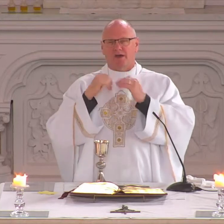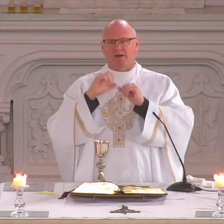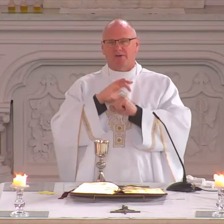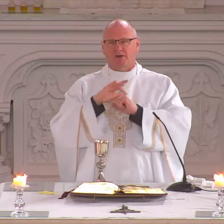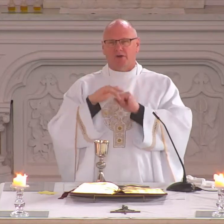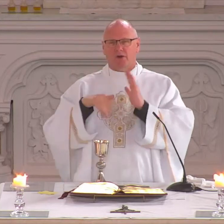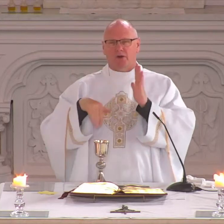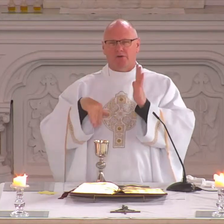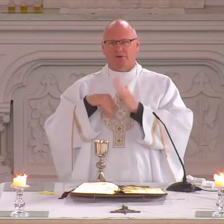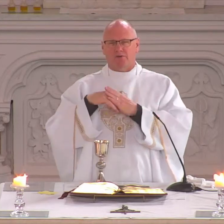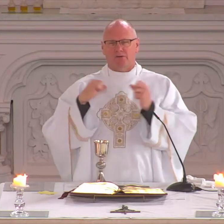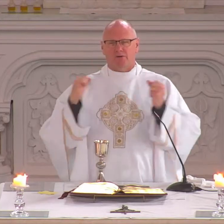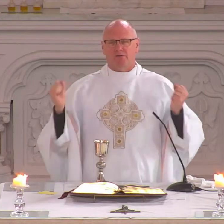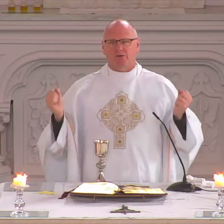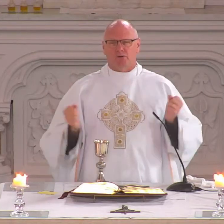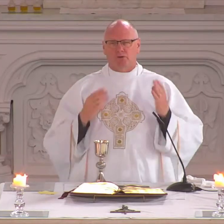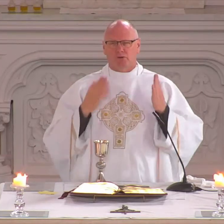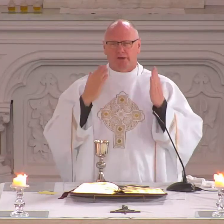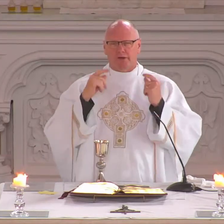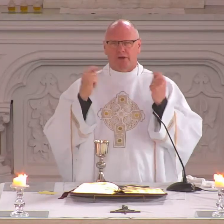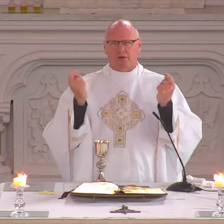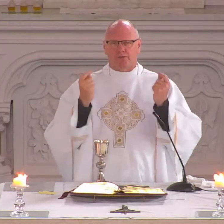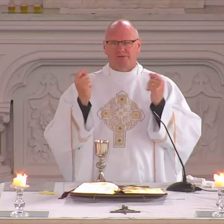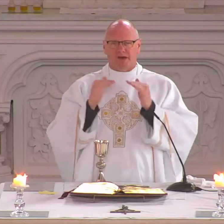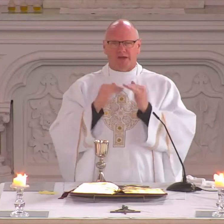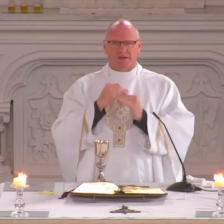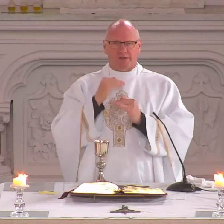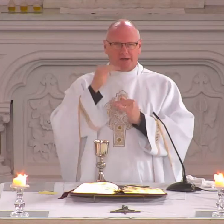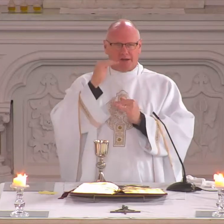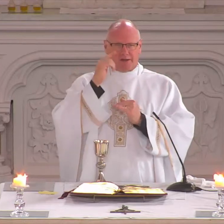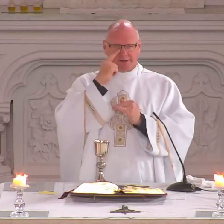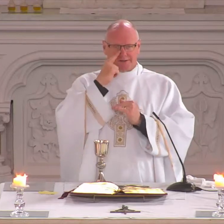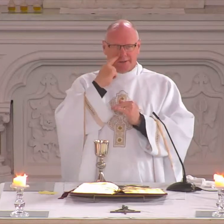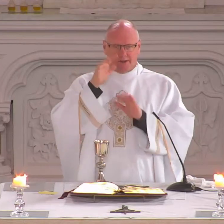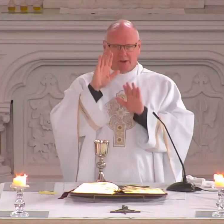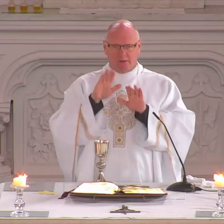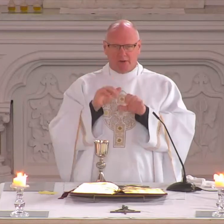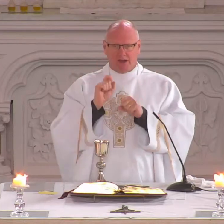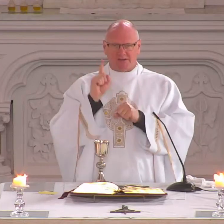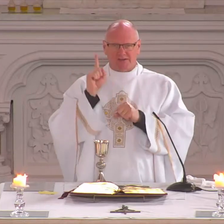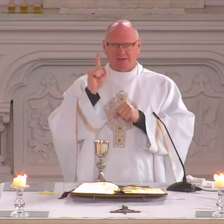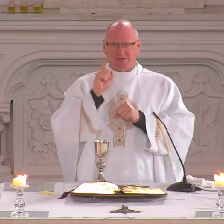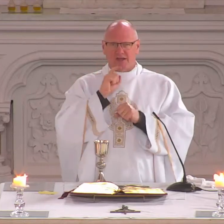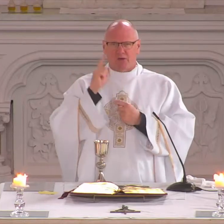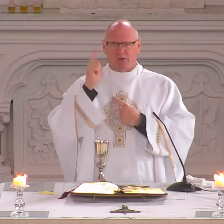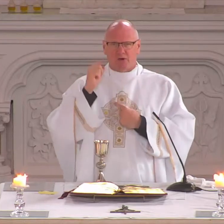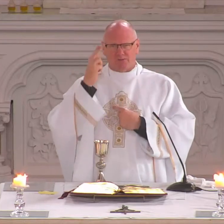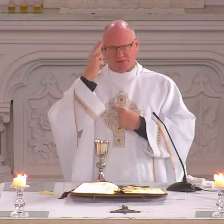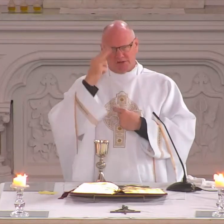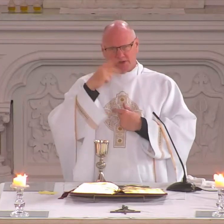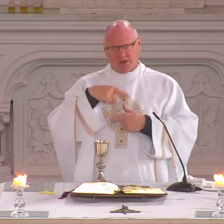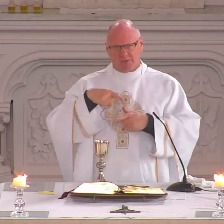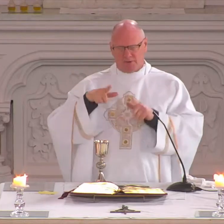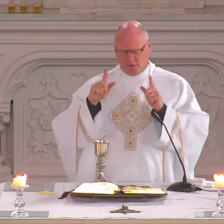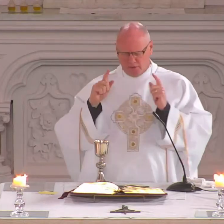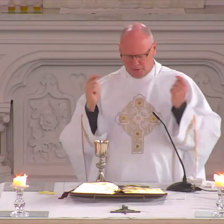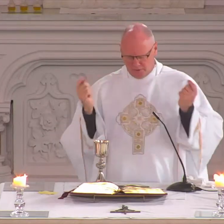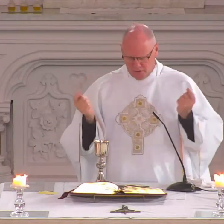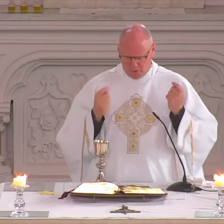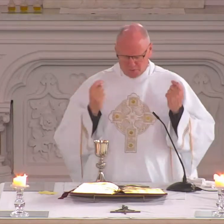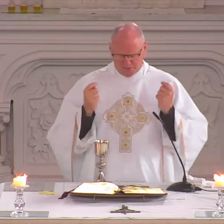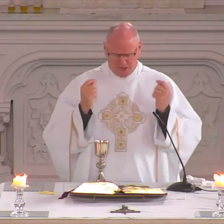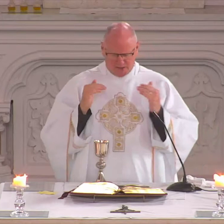heaven and earth are full of your glory. Hosanna in the highest. Blessed is he who comes in the name of the